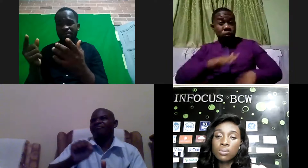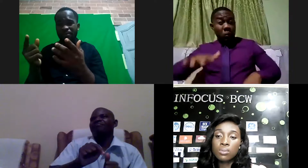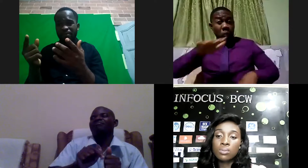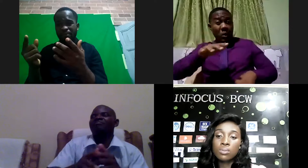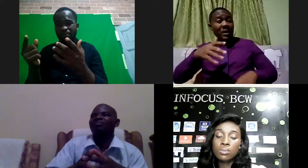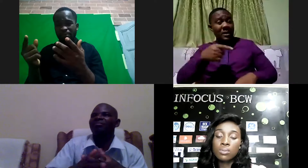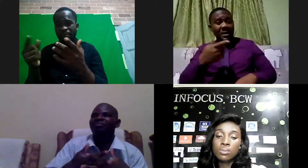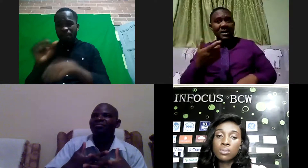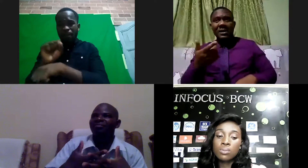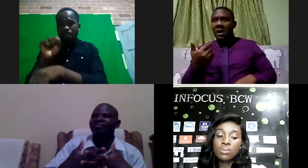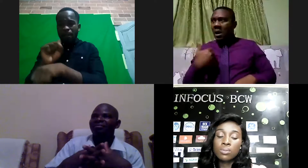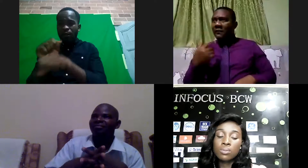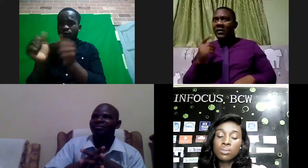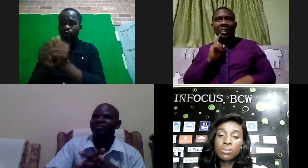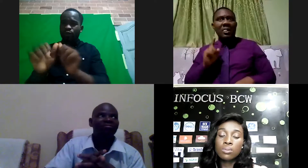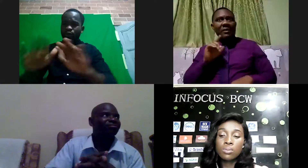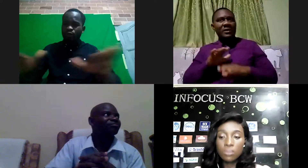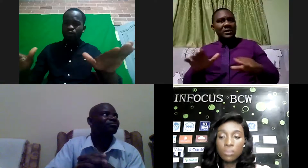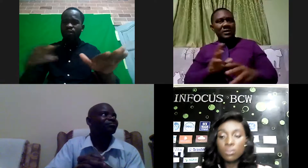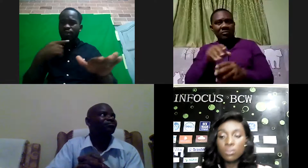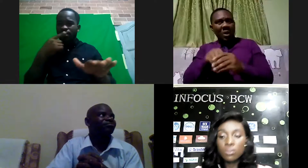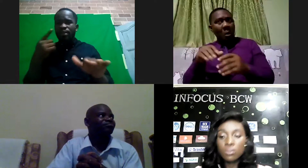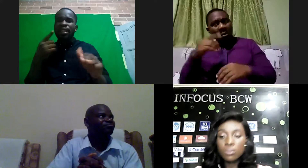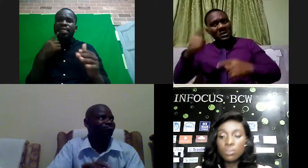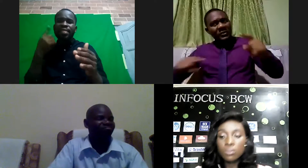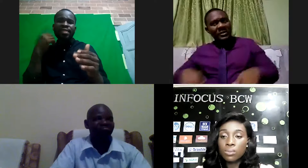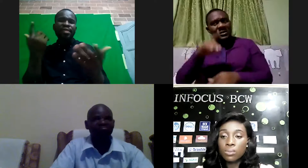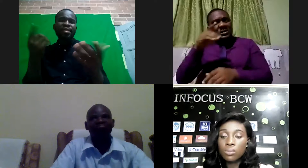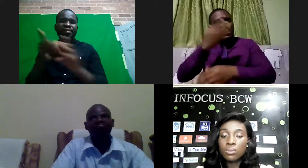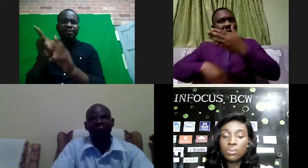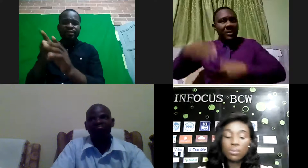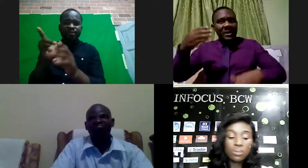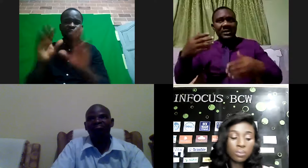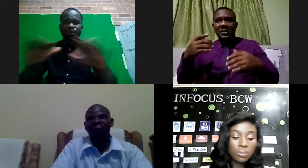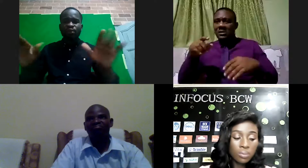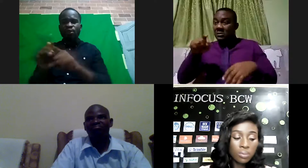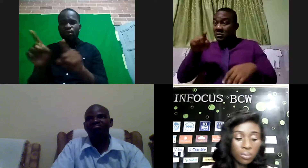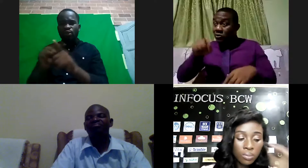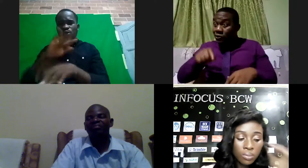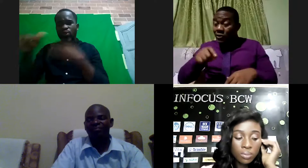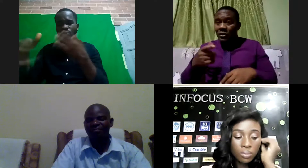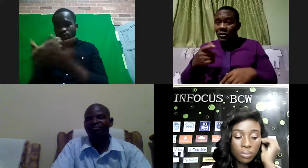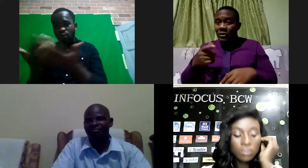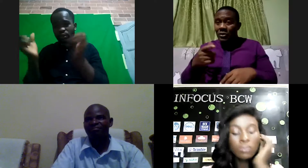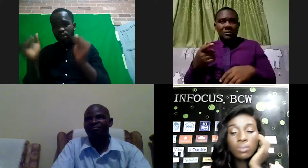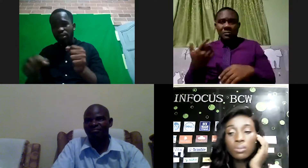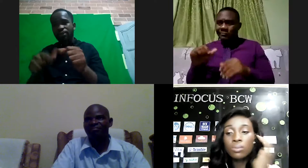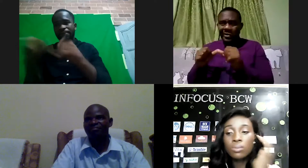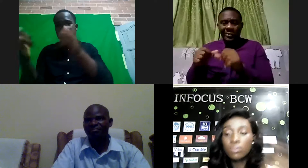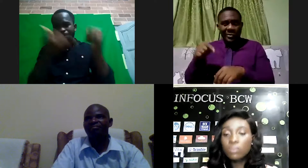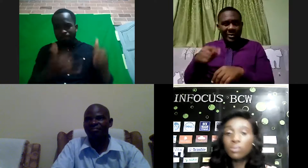got children with different disabilities, so that they should know and learn each and every day.